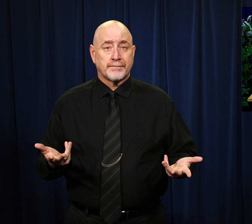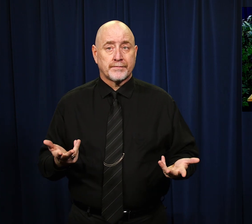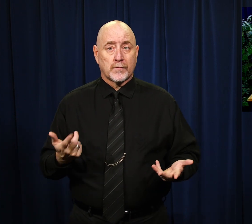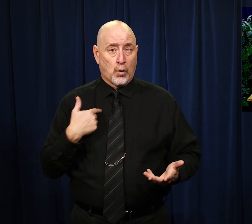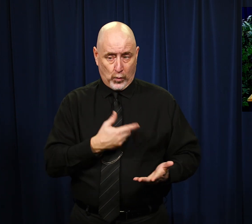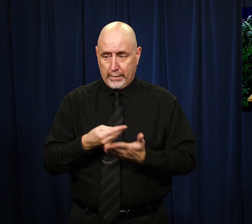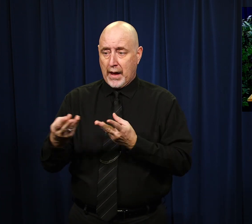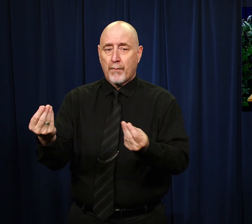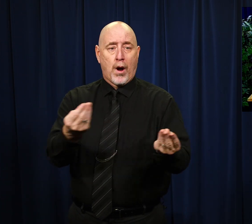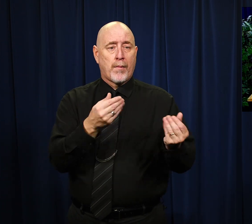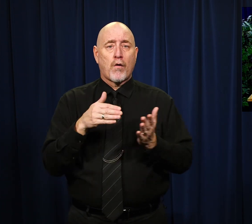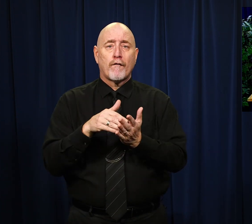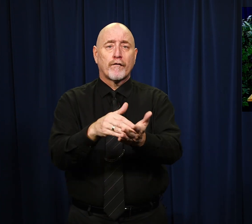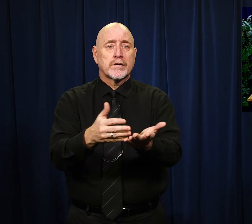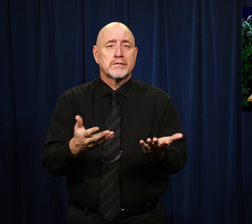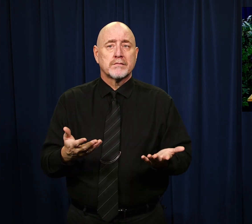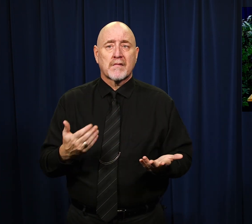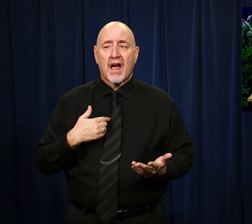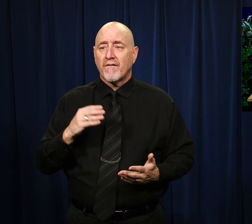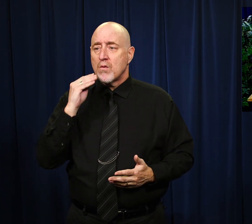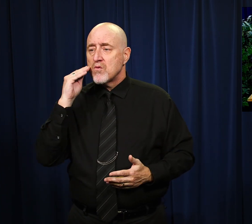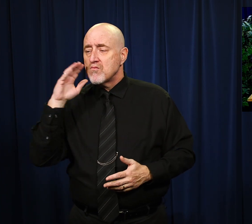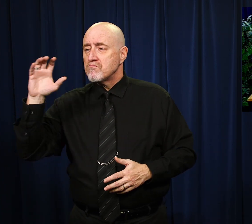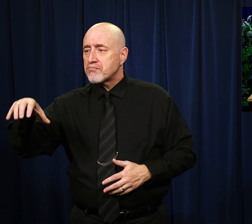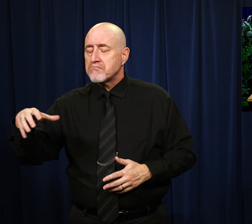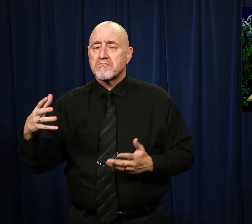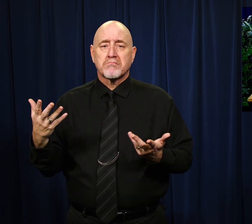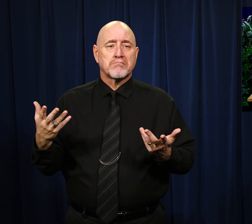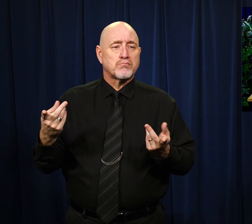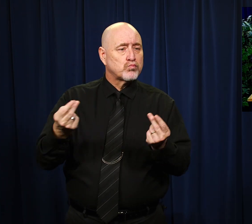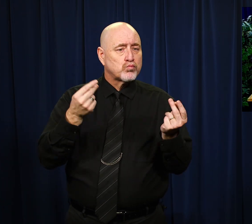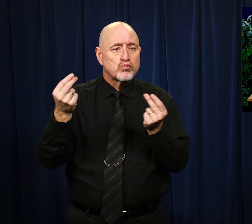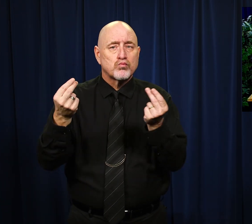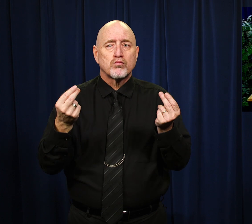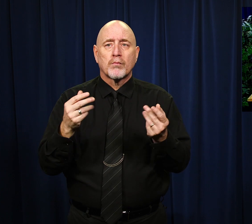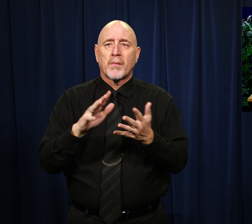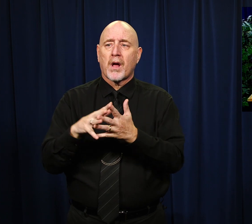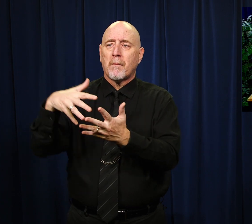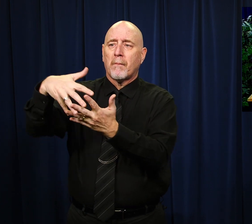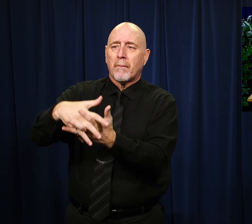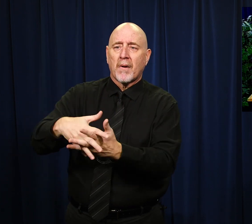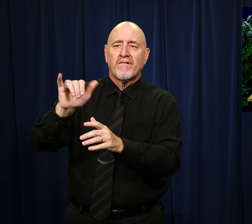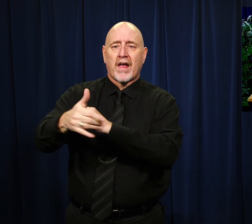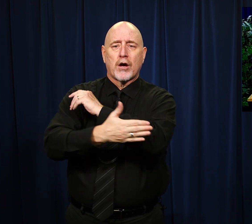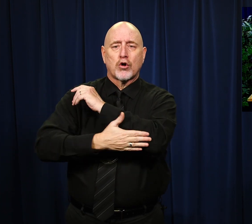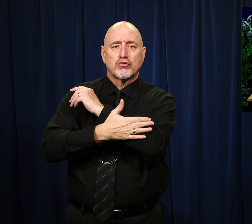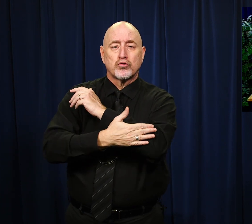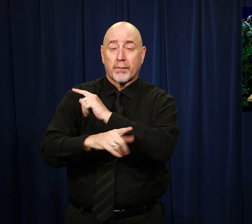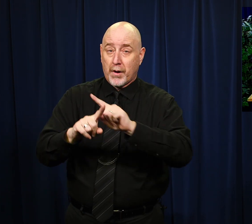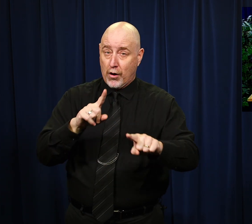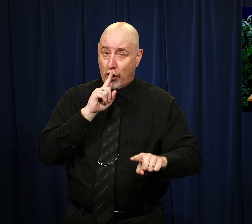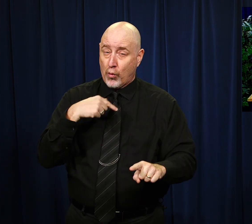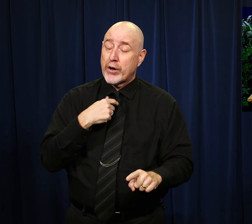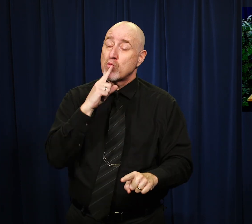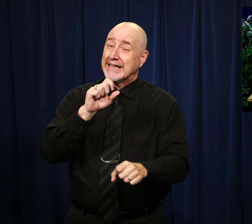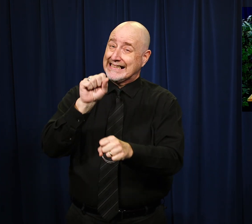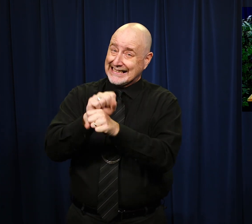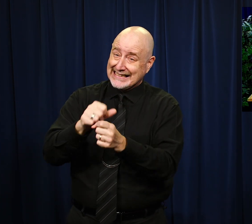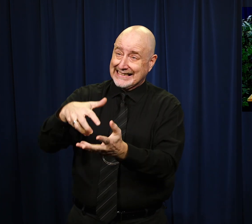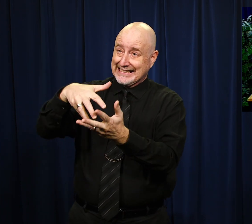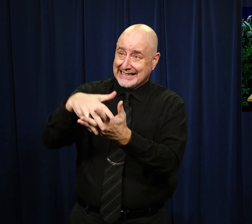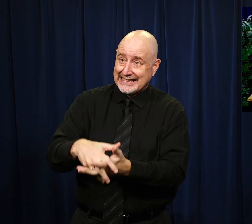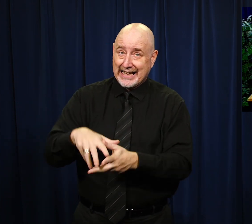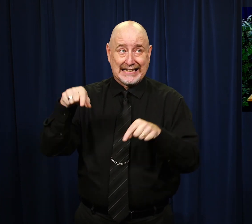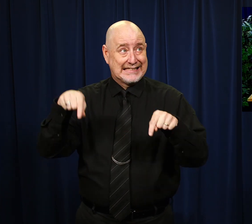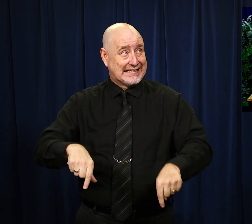We buy real estate many times. We have things about us, and we become part of the country, but are we really?